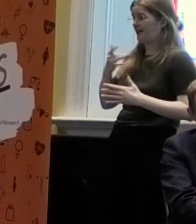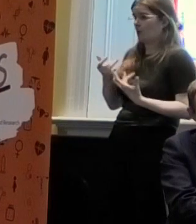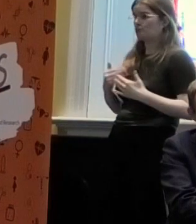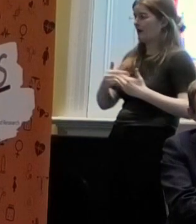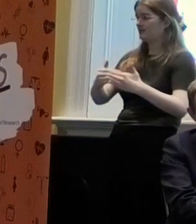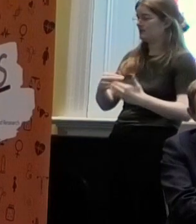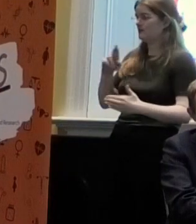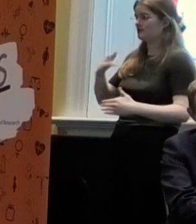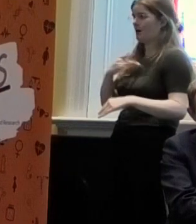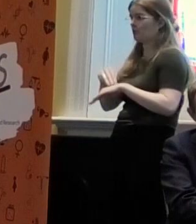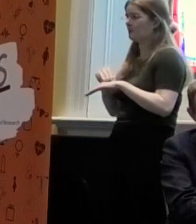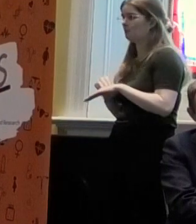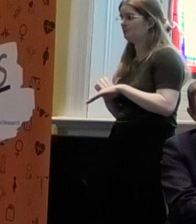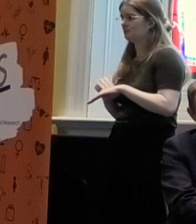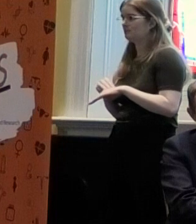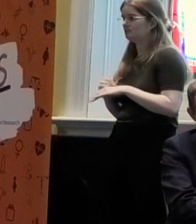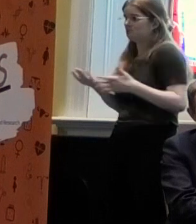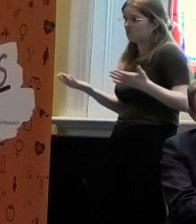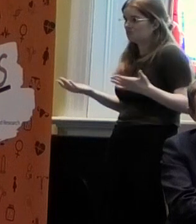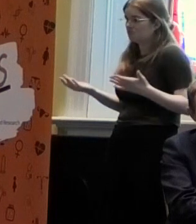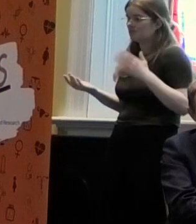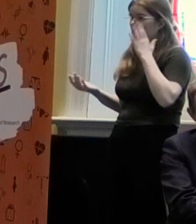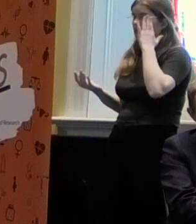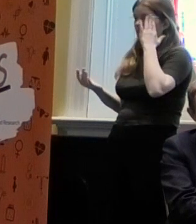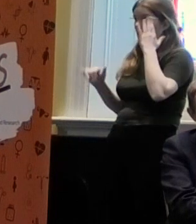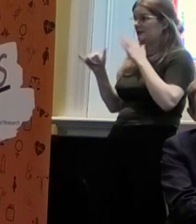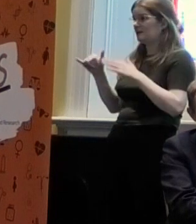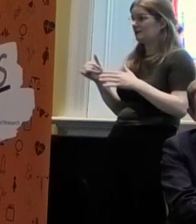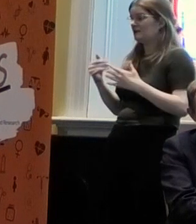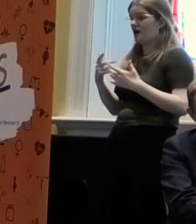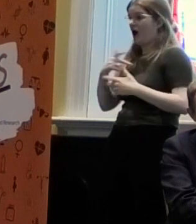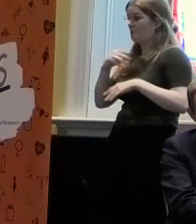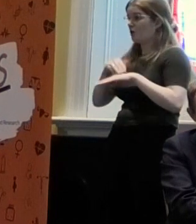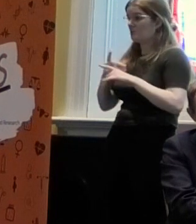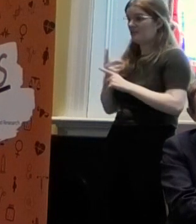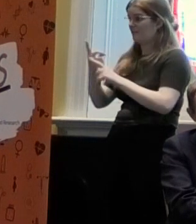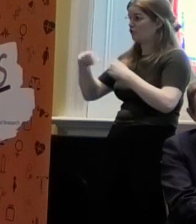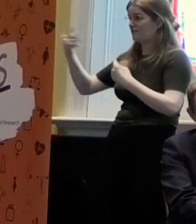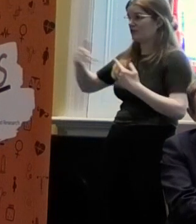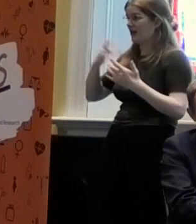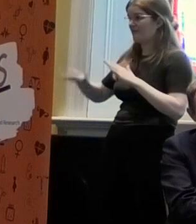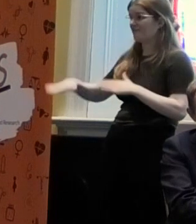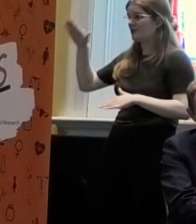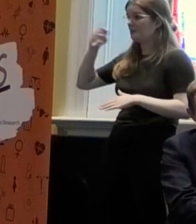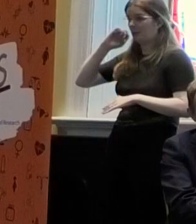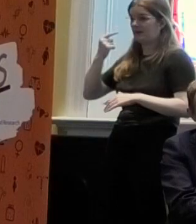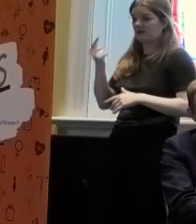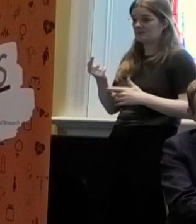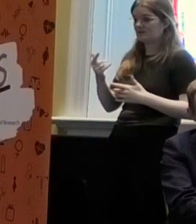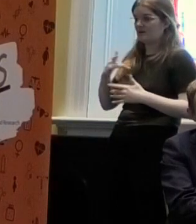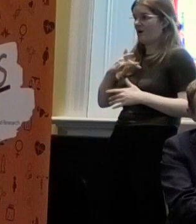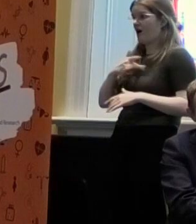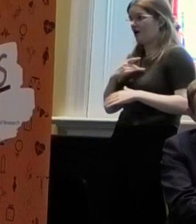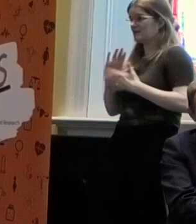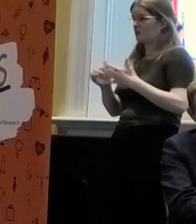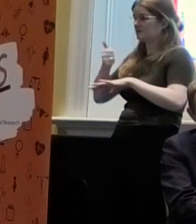pregnant right now. Their cardiac condition has been with them for in the past. It could be congenital, it'll be there into the future. But because of the way that our structures are set